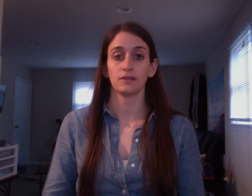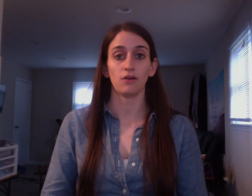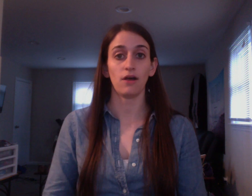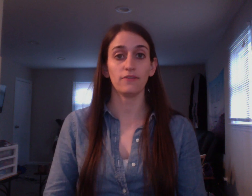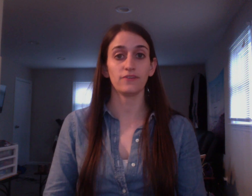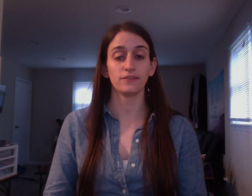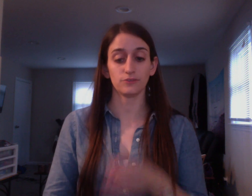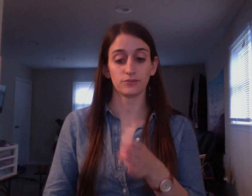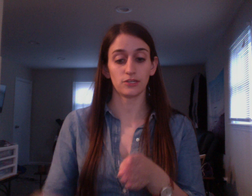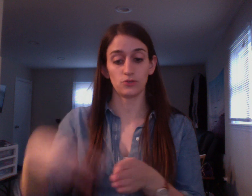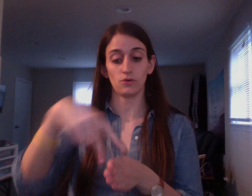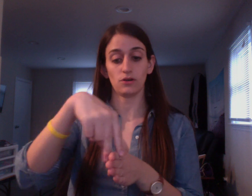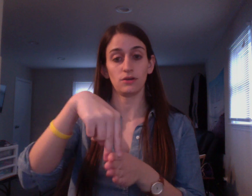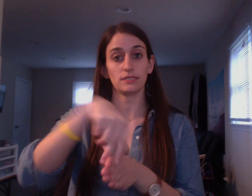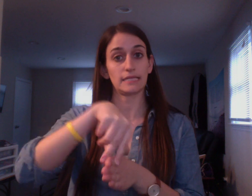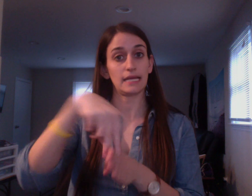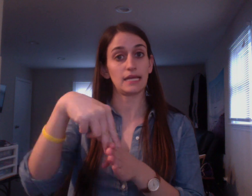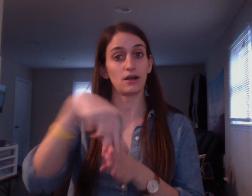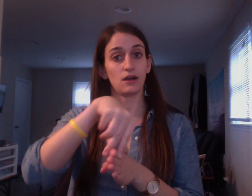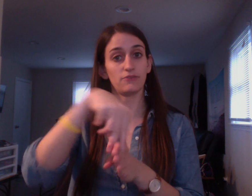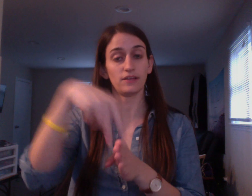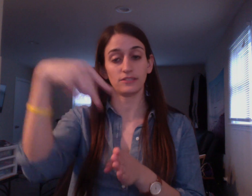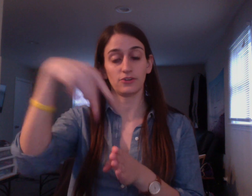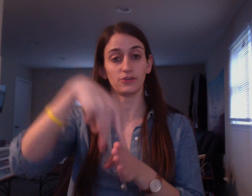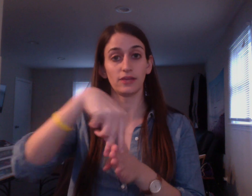On the fence, looks like you are standing on a fence. Here are your legs.